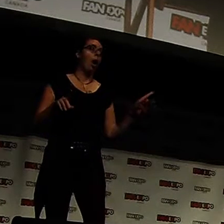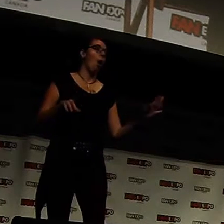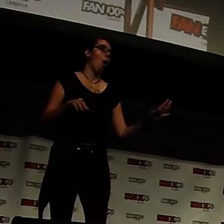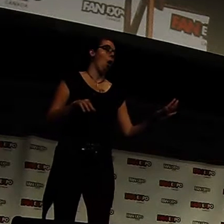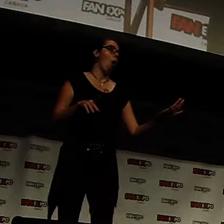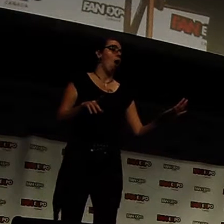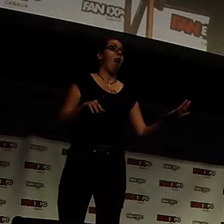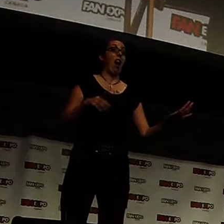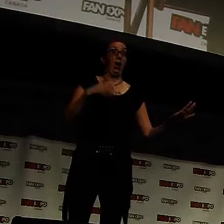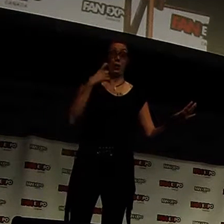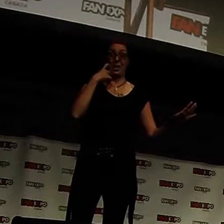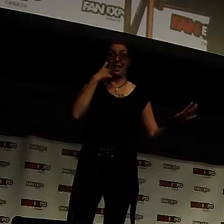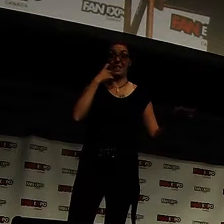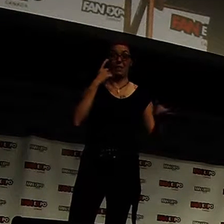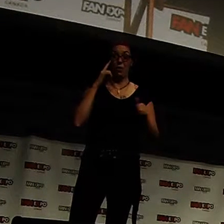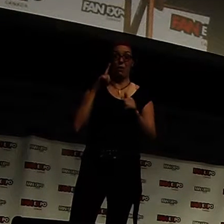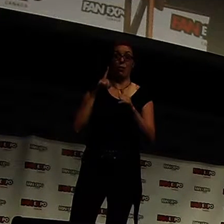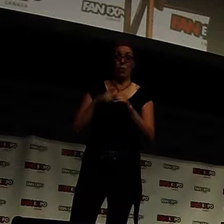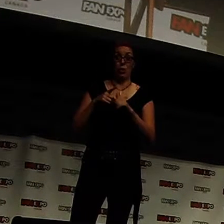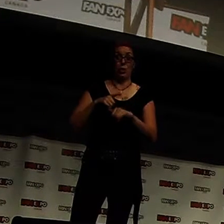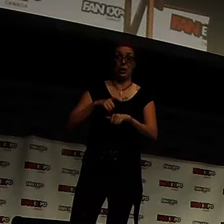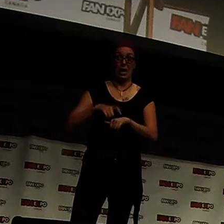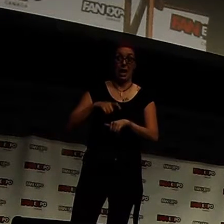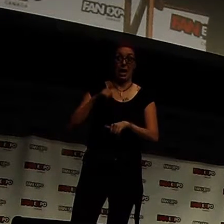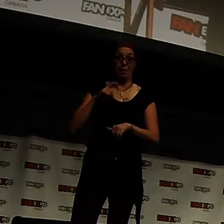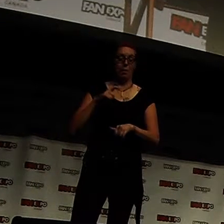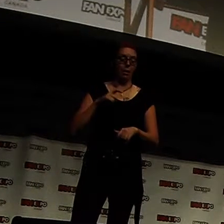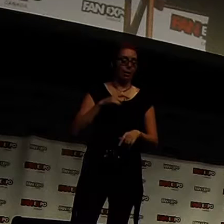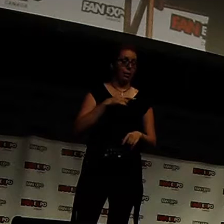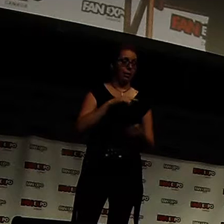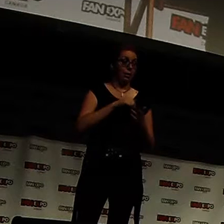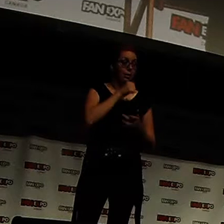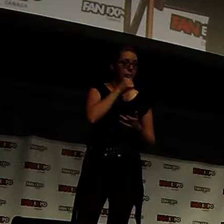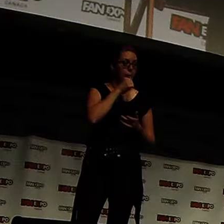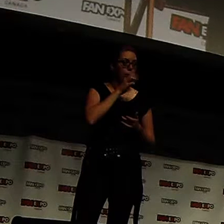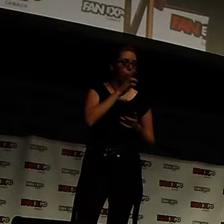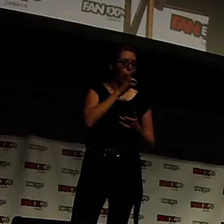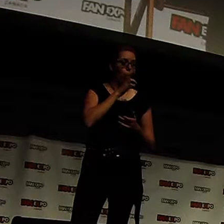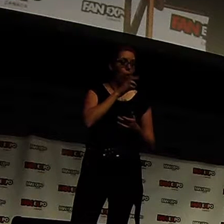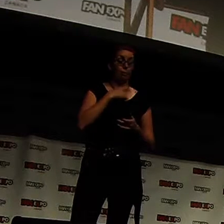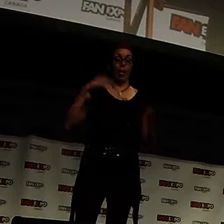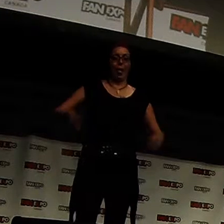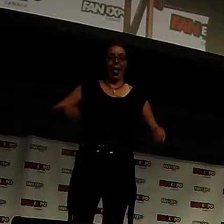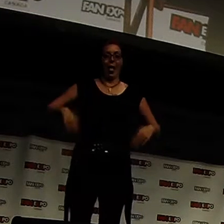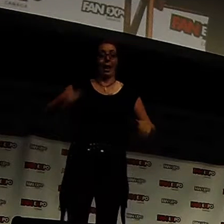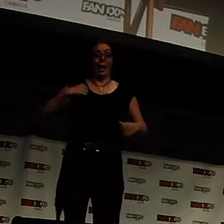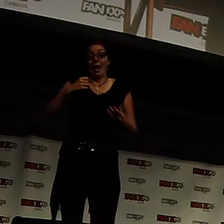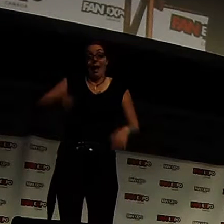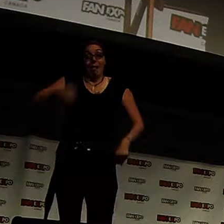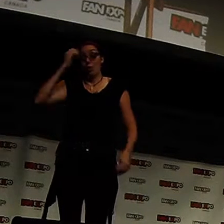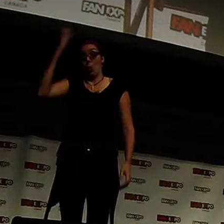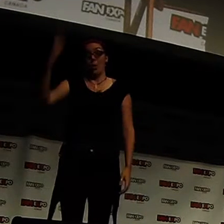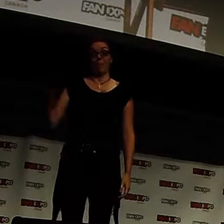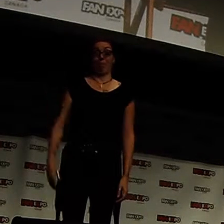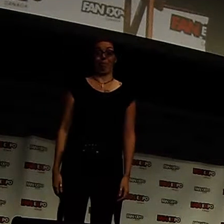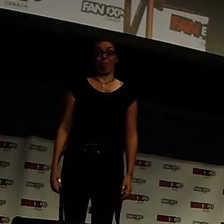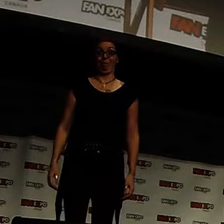Oh, recently, for the first time. Did they know you were taking it? Not yet.